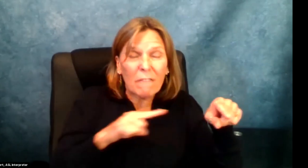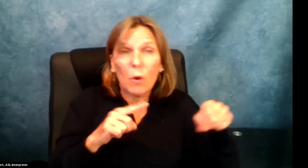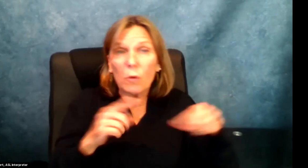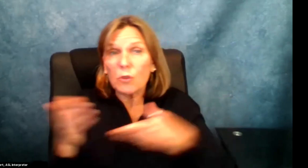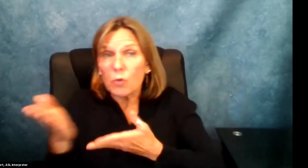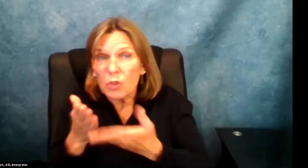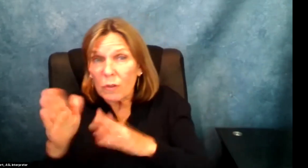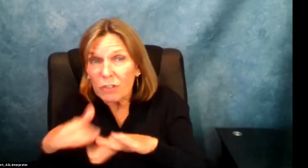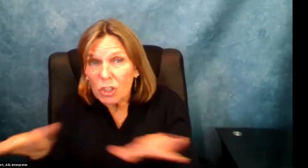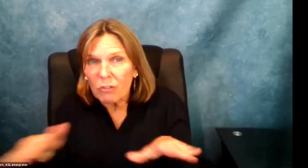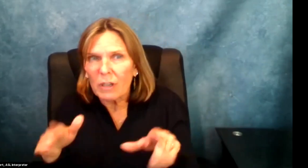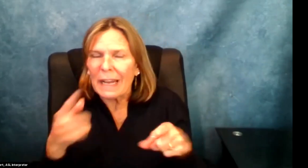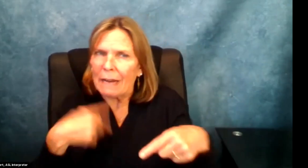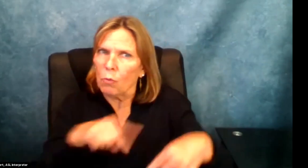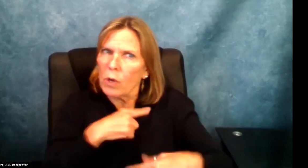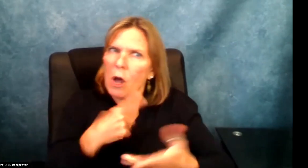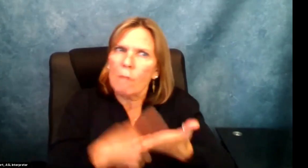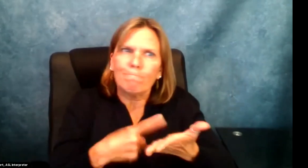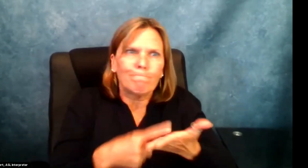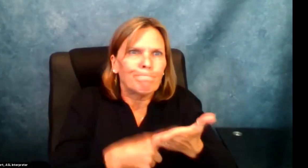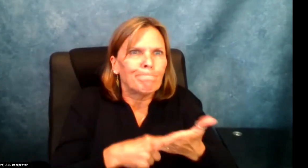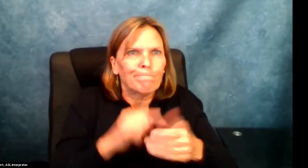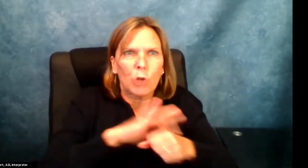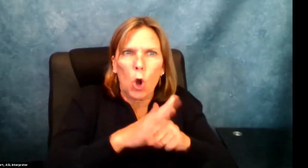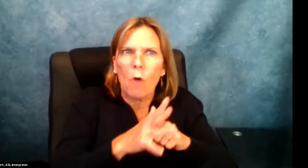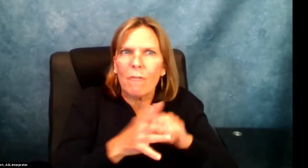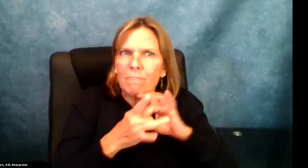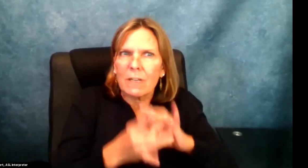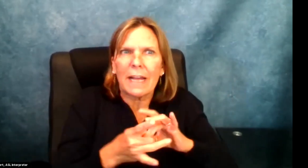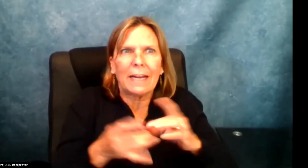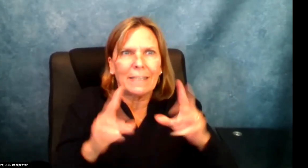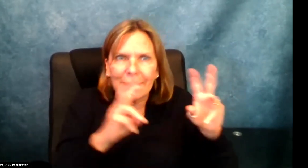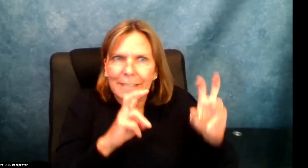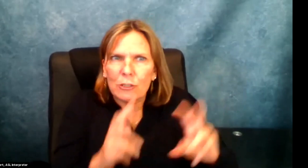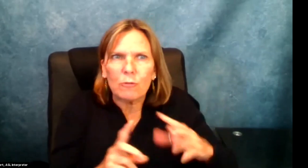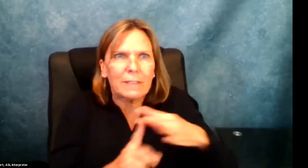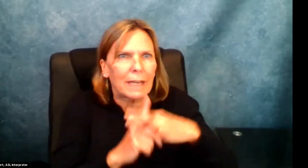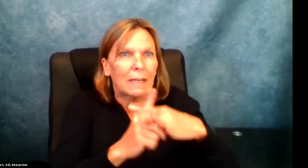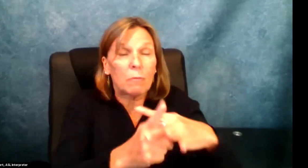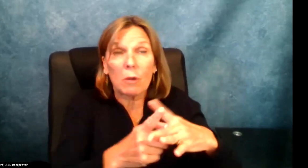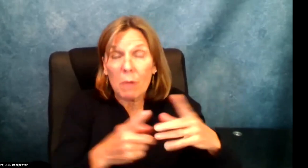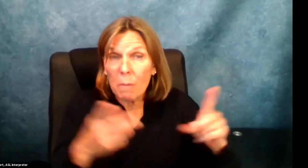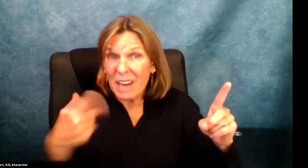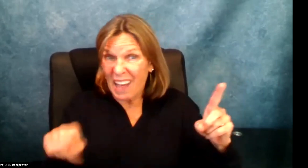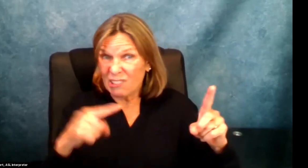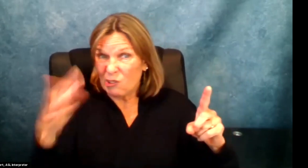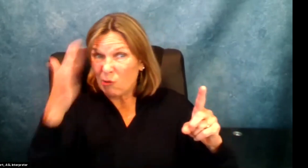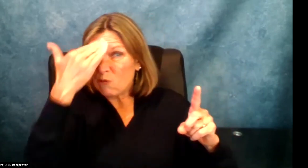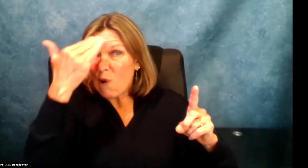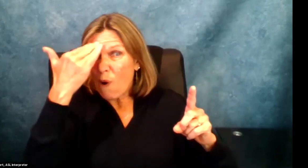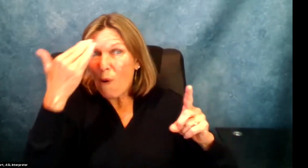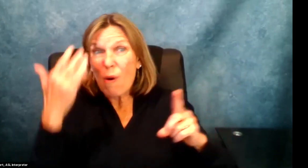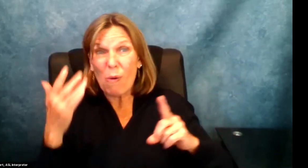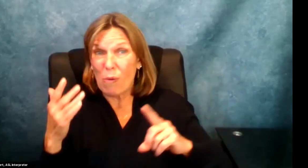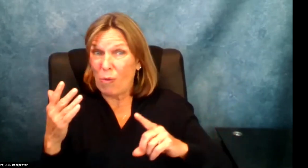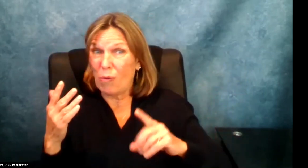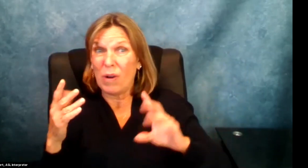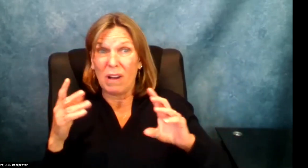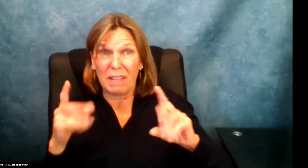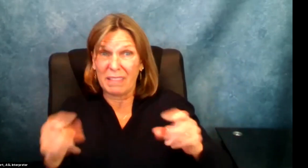has really helped us stay up to date on what's happening. And as you all know, as families in our community, things change